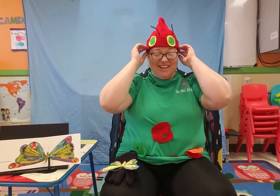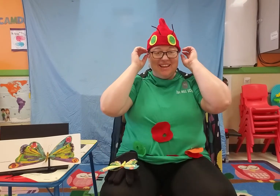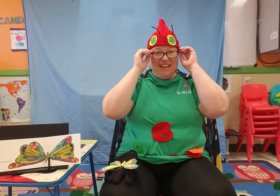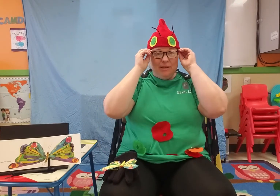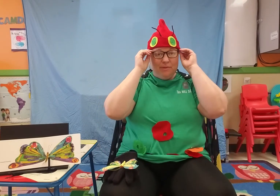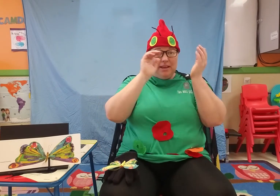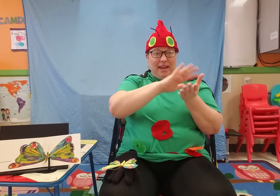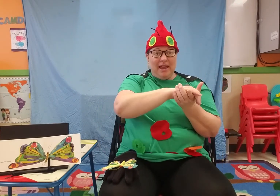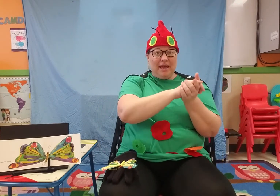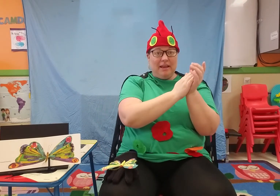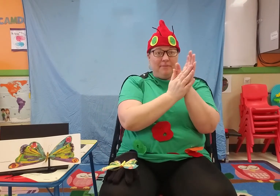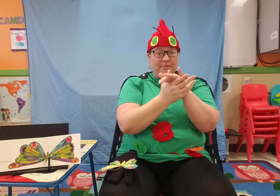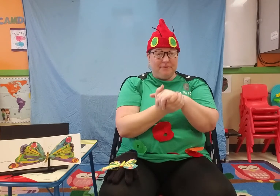He became